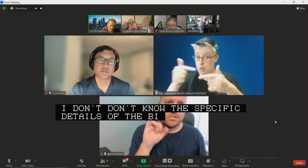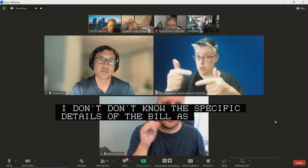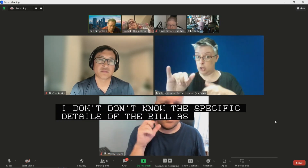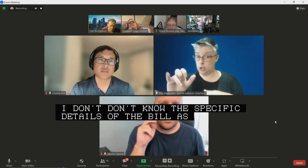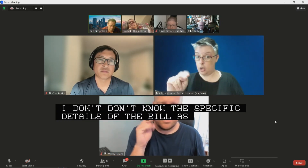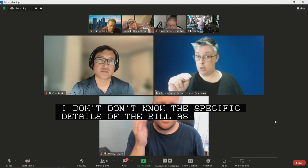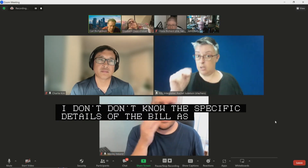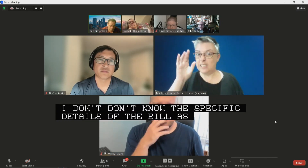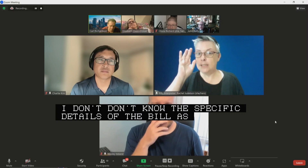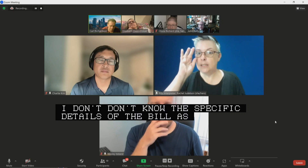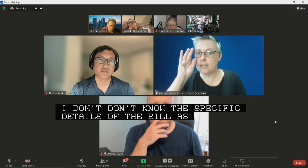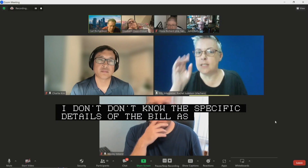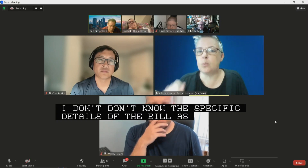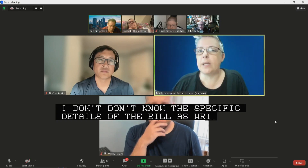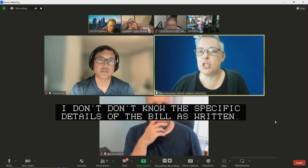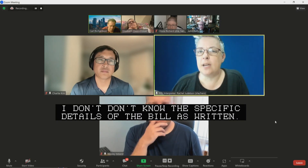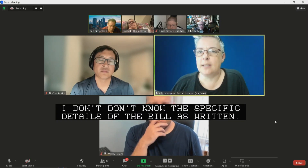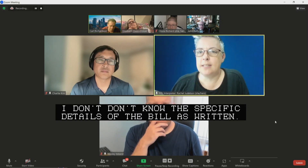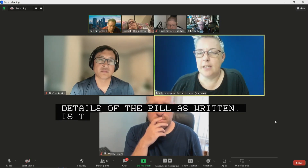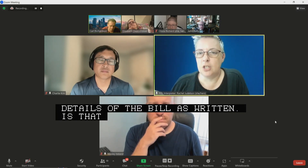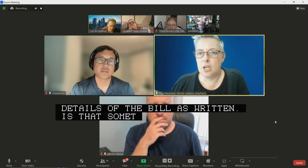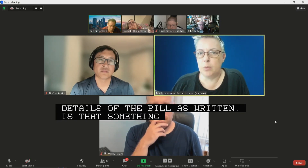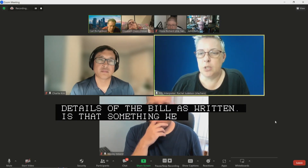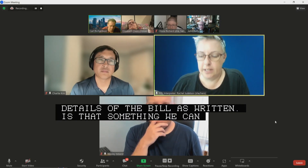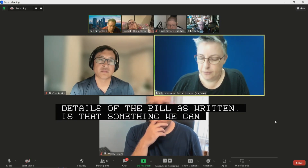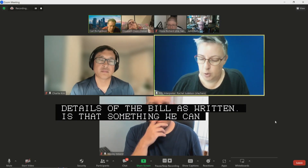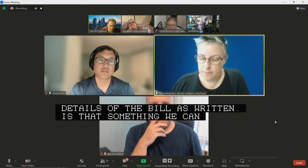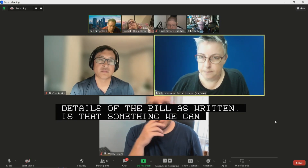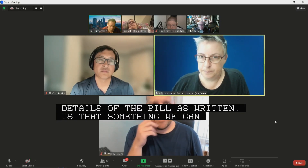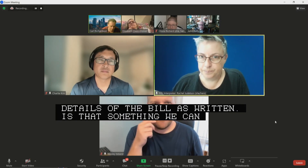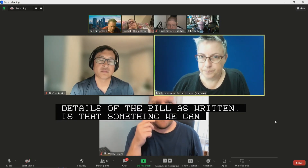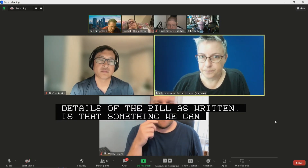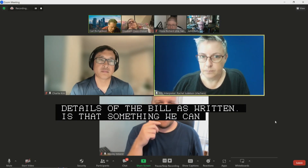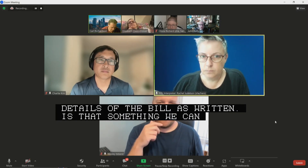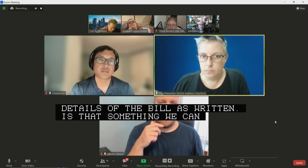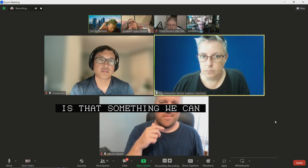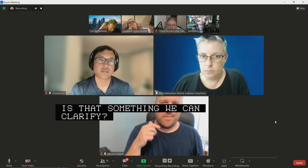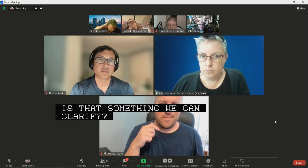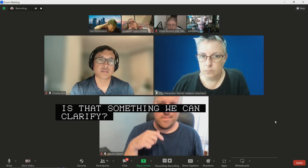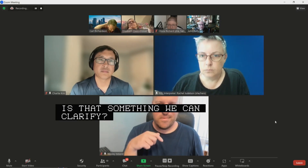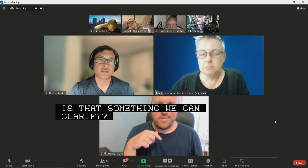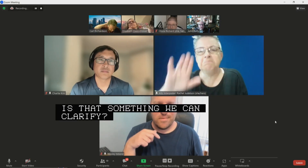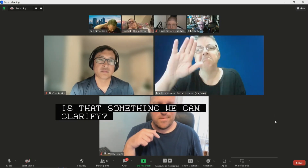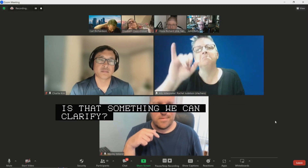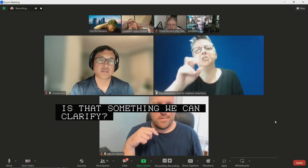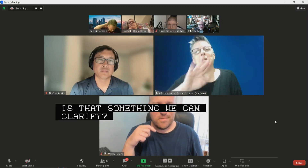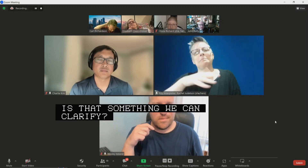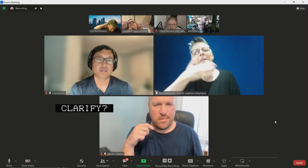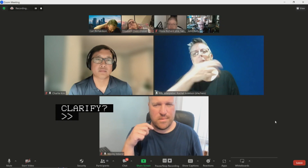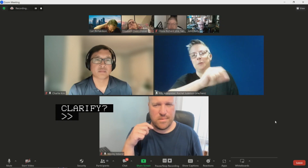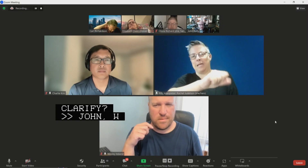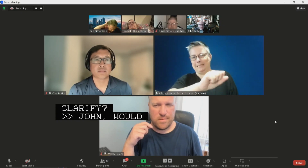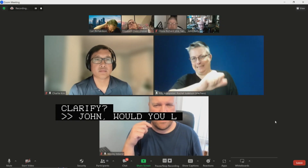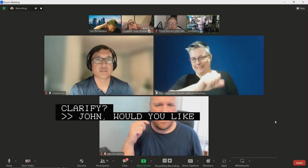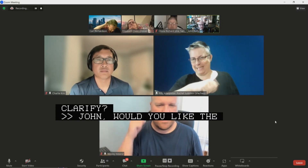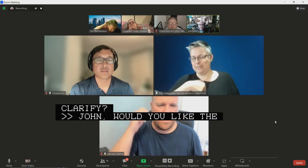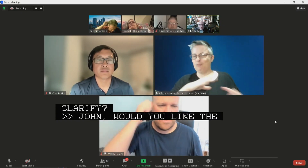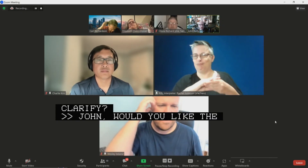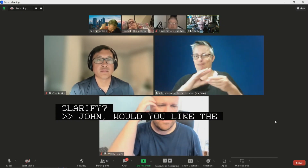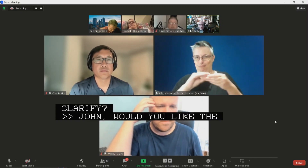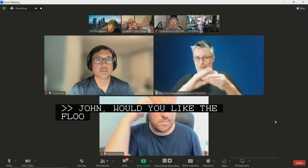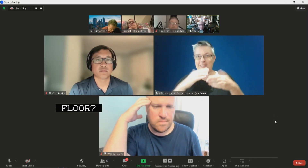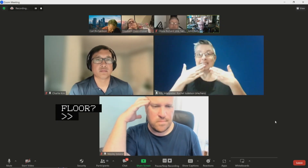clarify? This is Wes. John is here. John, would you like the floor? Sure. Thank you, Wes, and thank